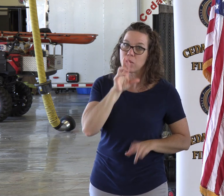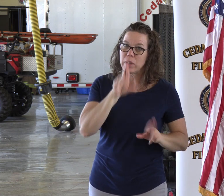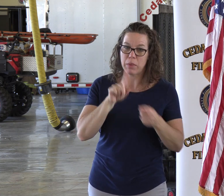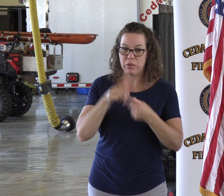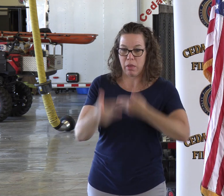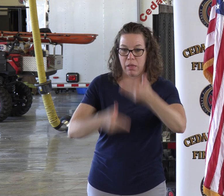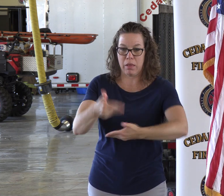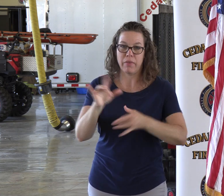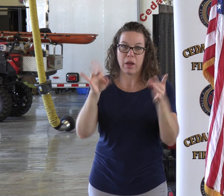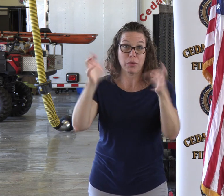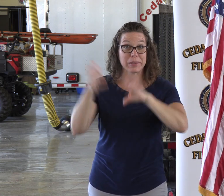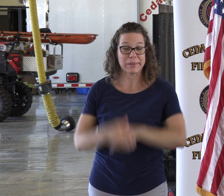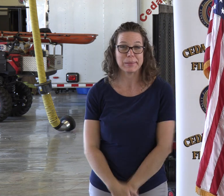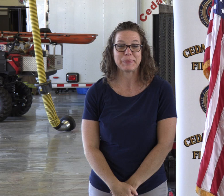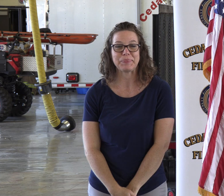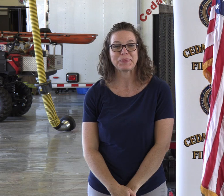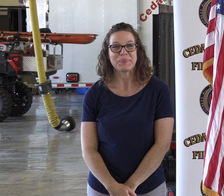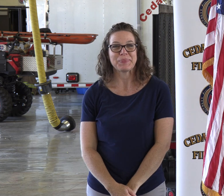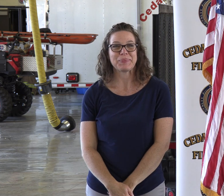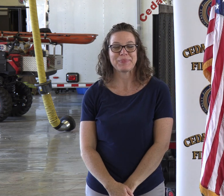this crisis.